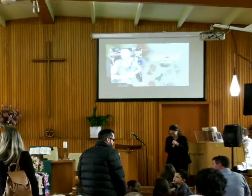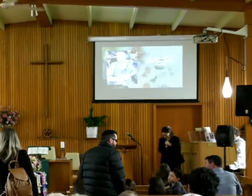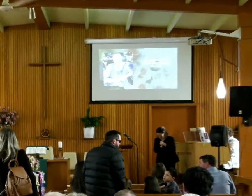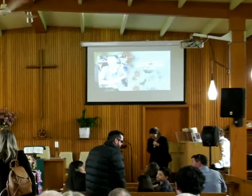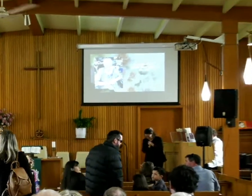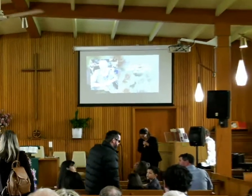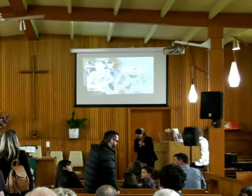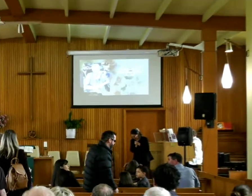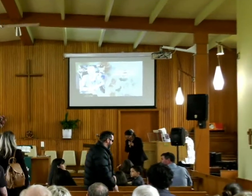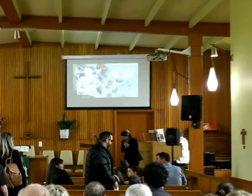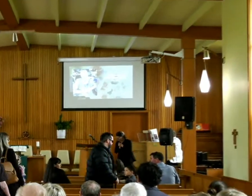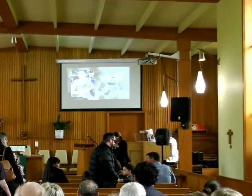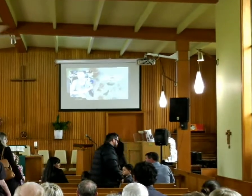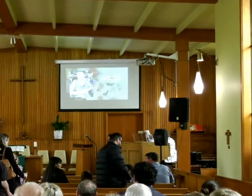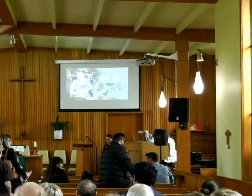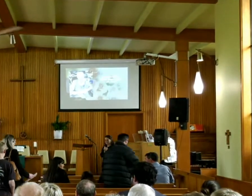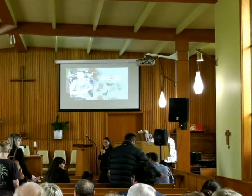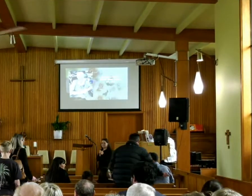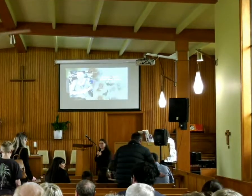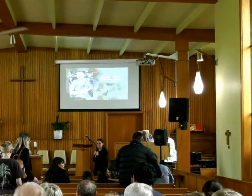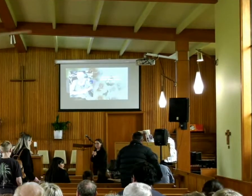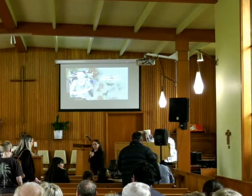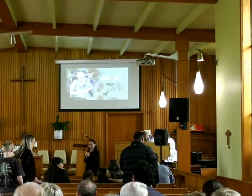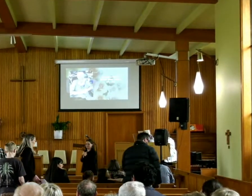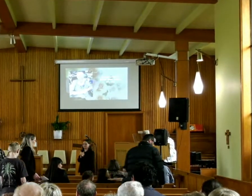I hope he glass if I know what it is.